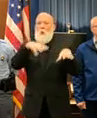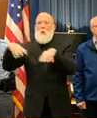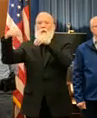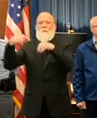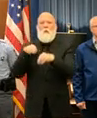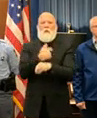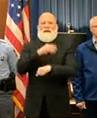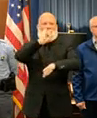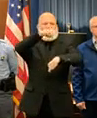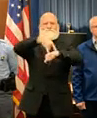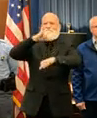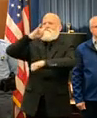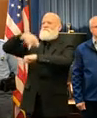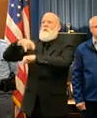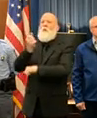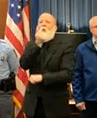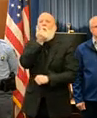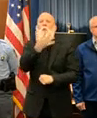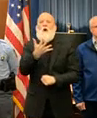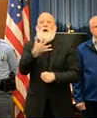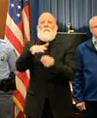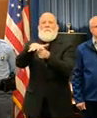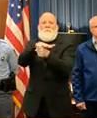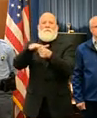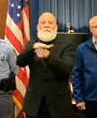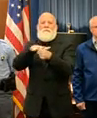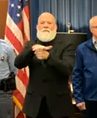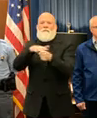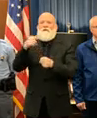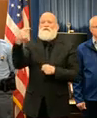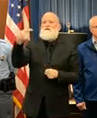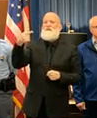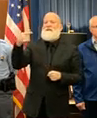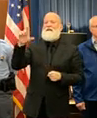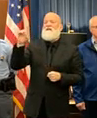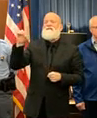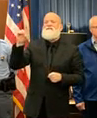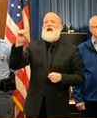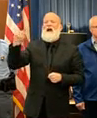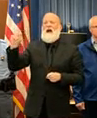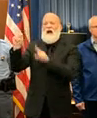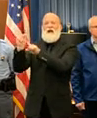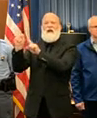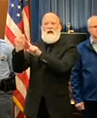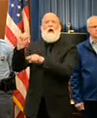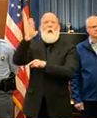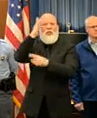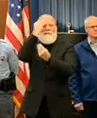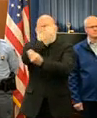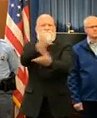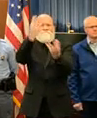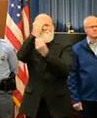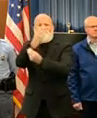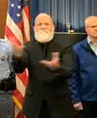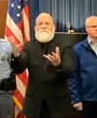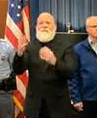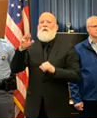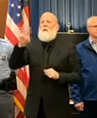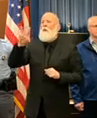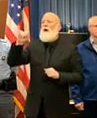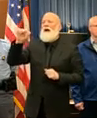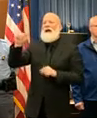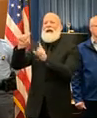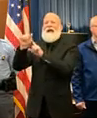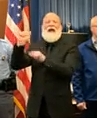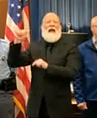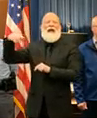be. Also, GDOT uses those to inform you of road closures and things of that nature. So if you don't have those alerts turned on, please